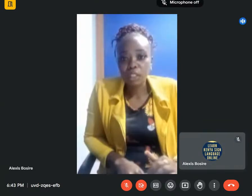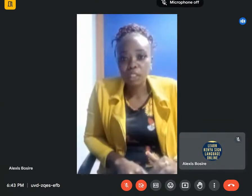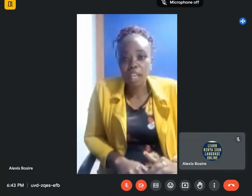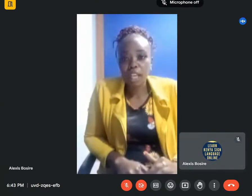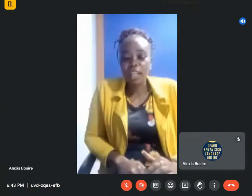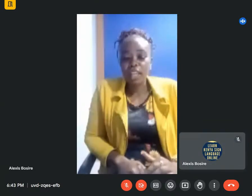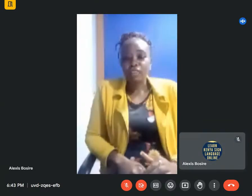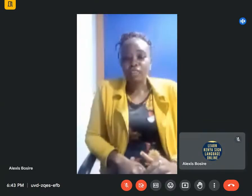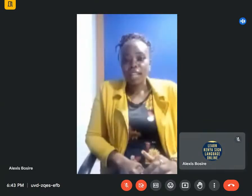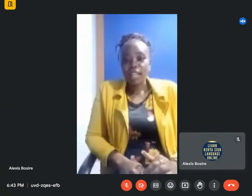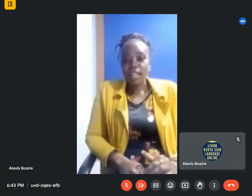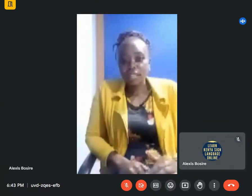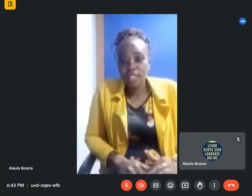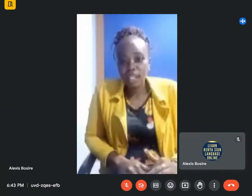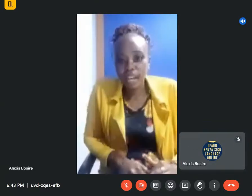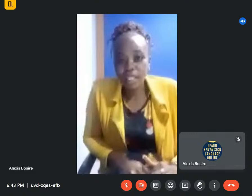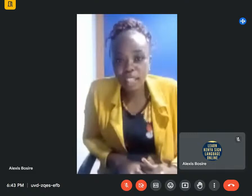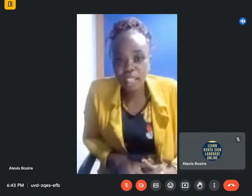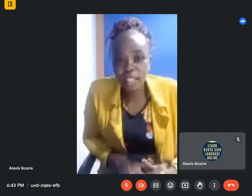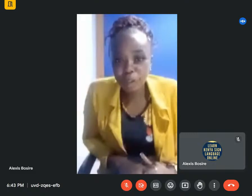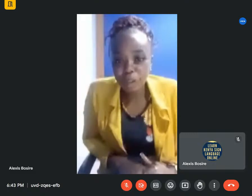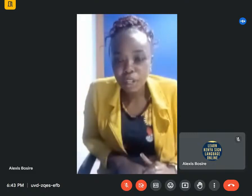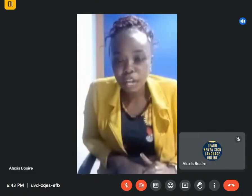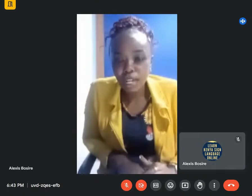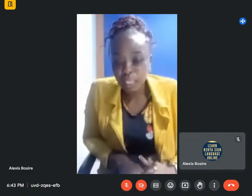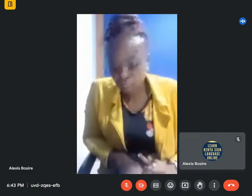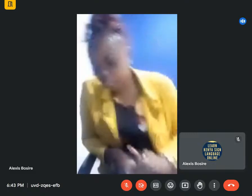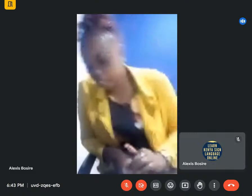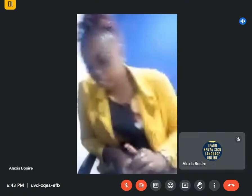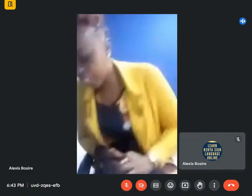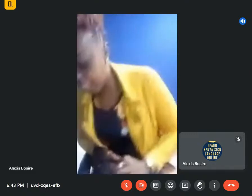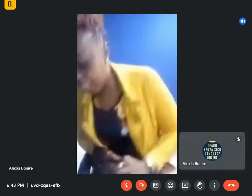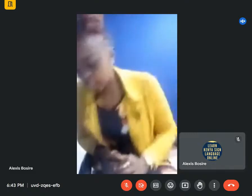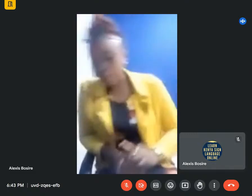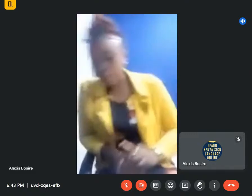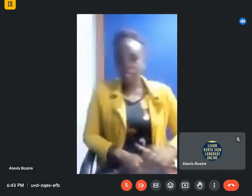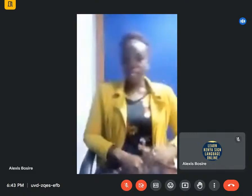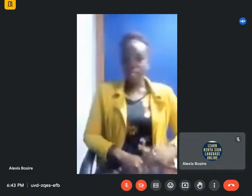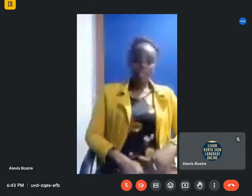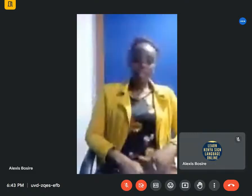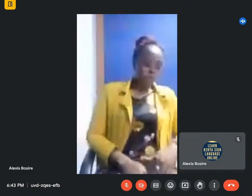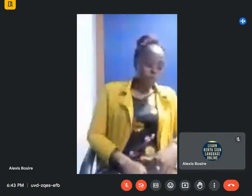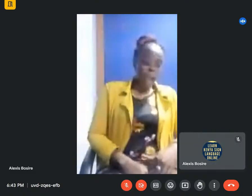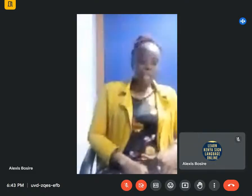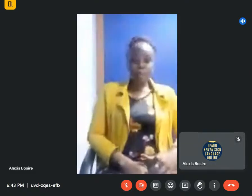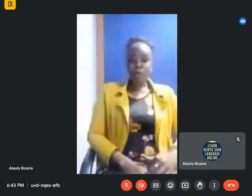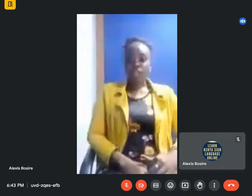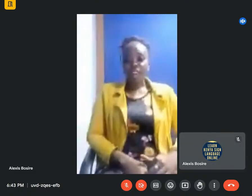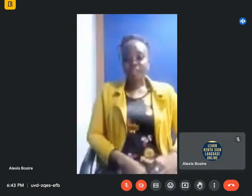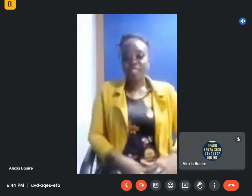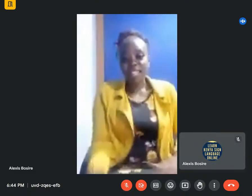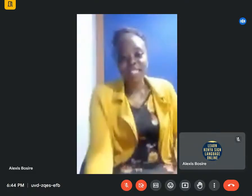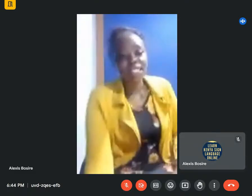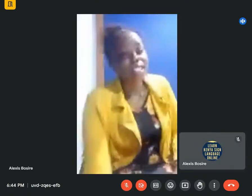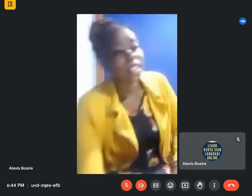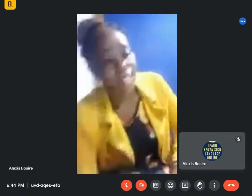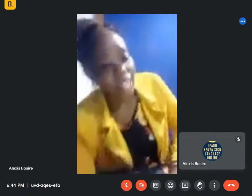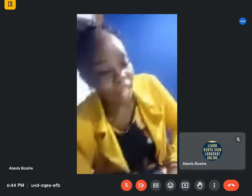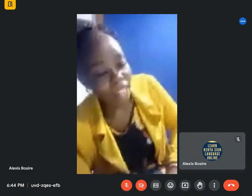okay, thank you for that. Yeah, thank you. Do we have any other question? So I'll keep on emphasizing,